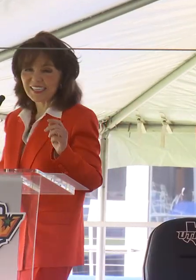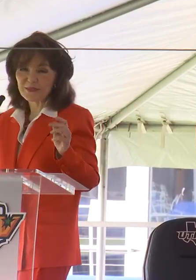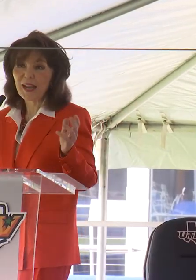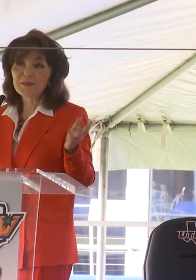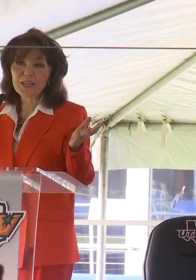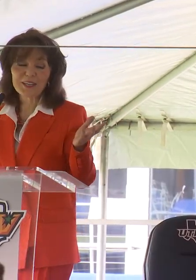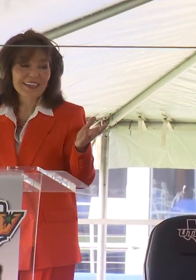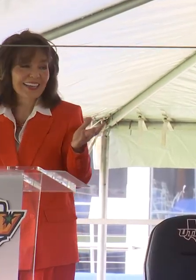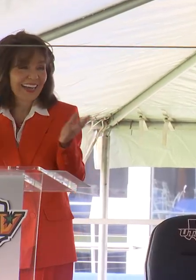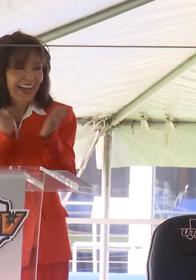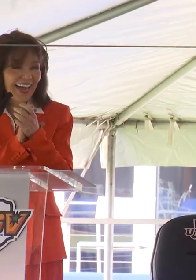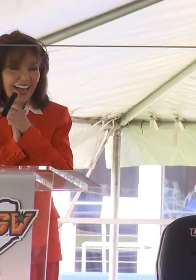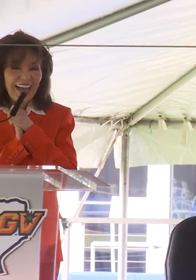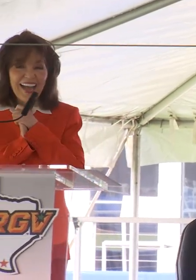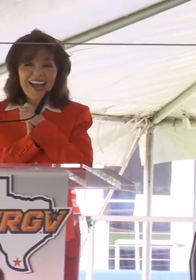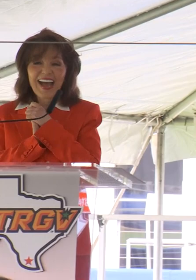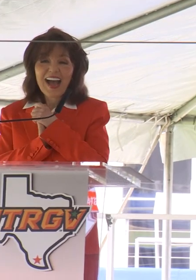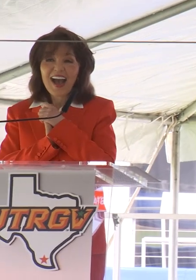Today, but I'm here.